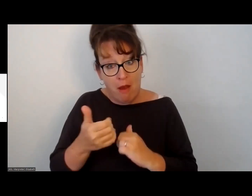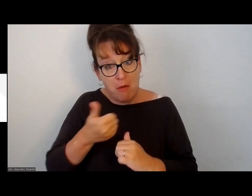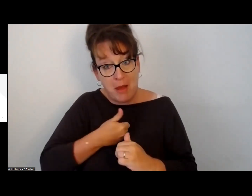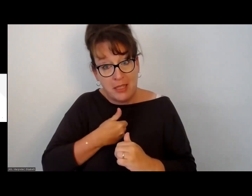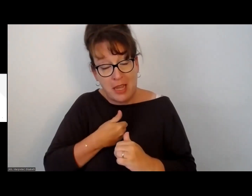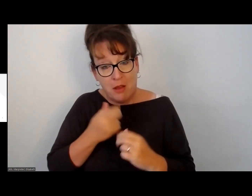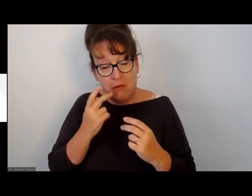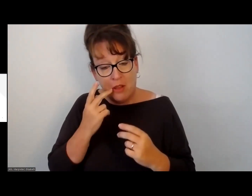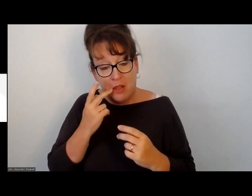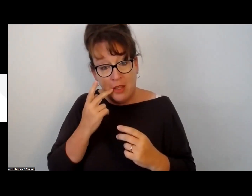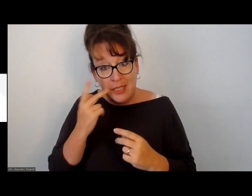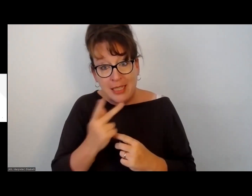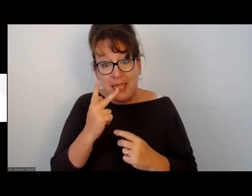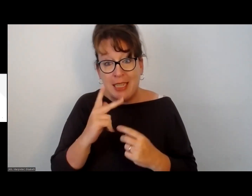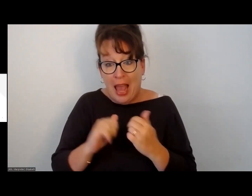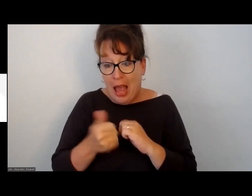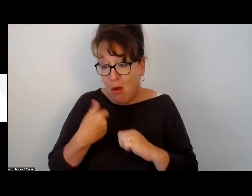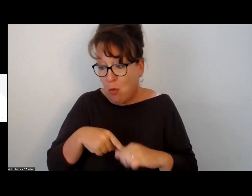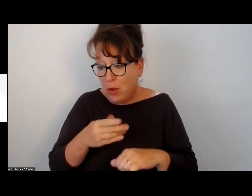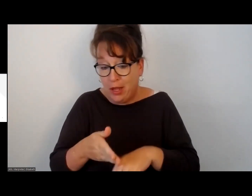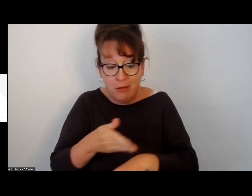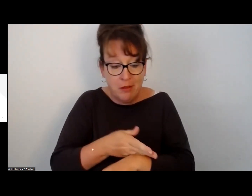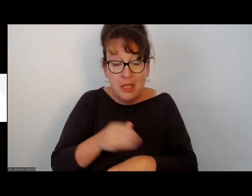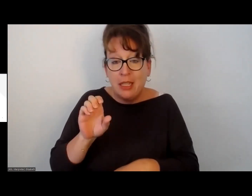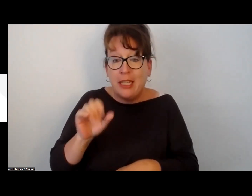how do we operationalize EJ, is